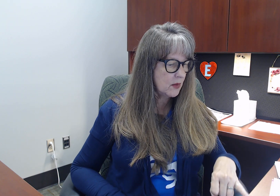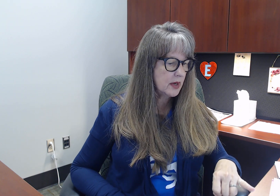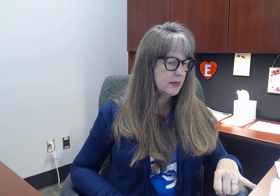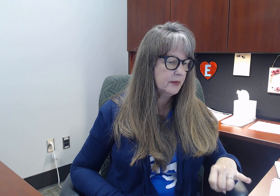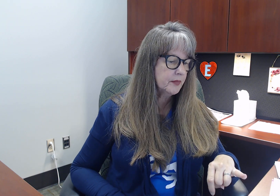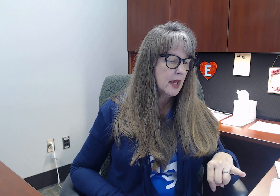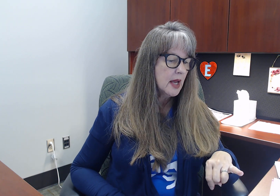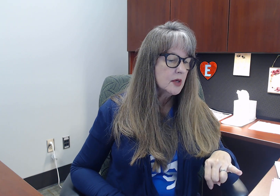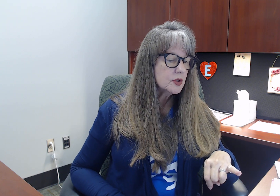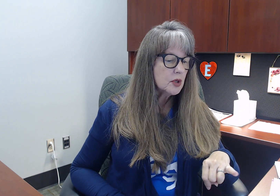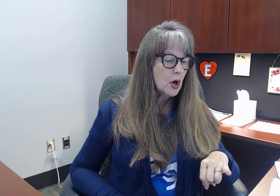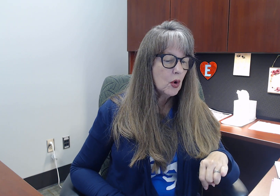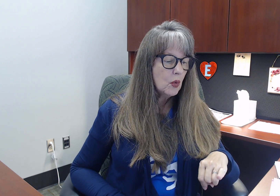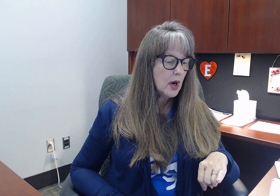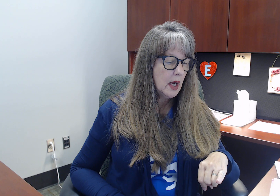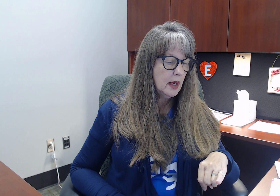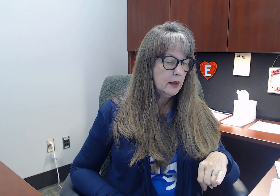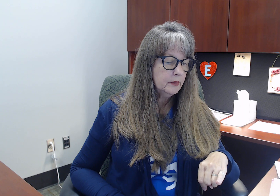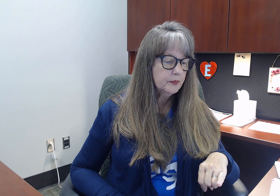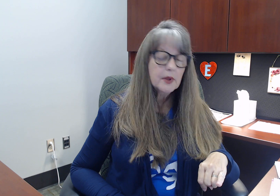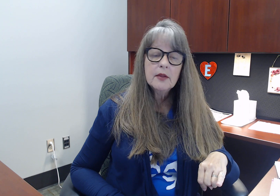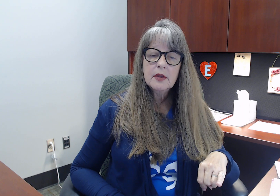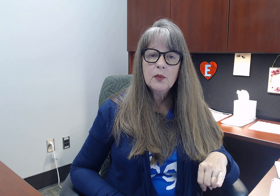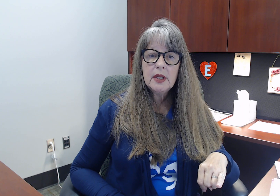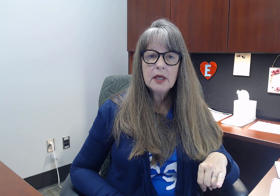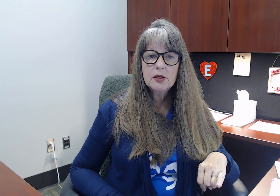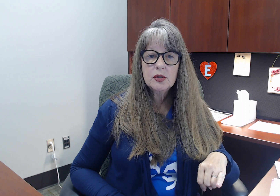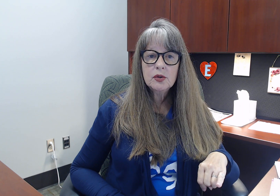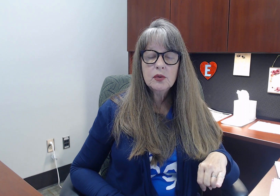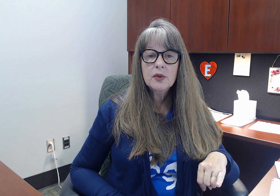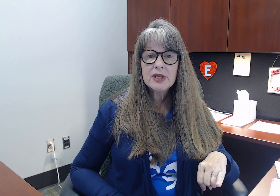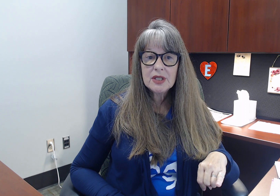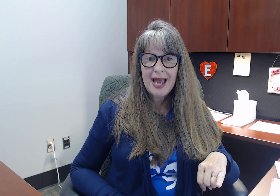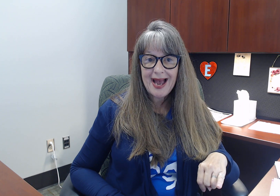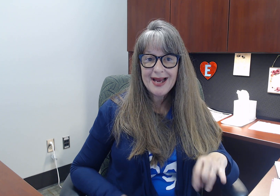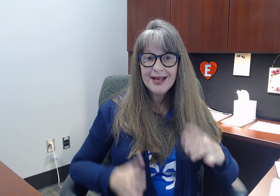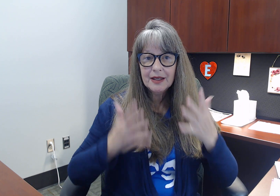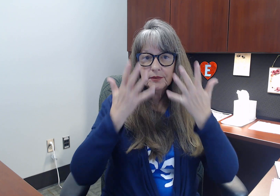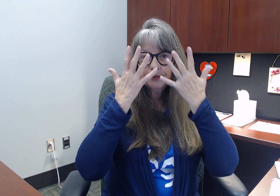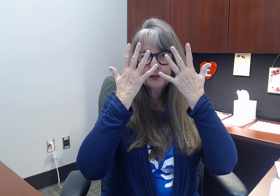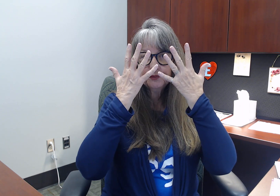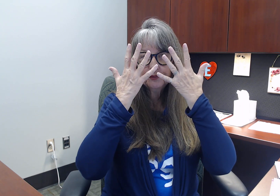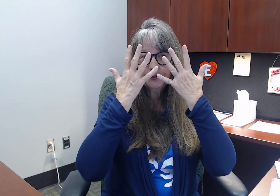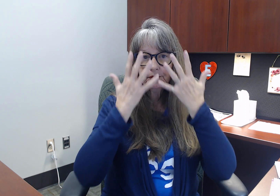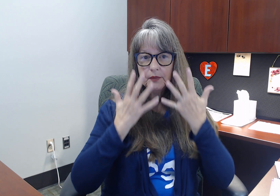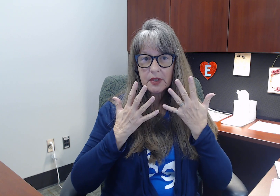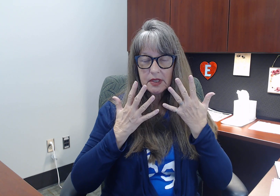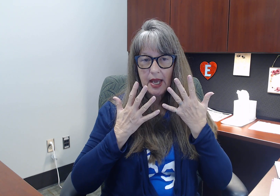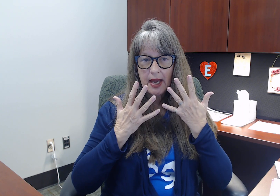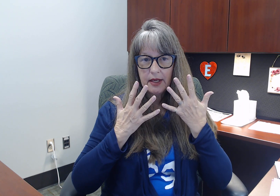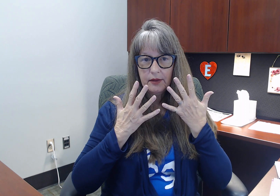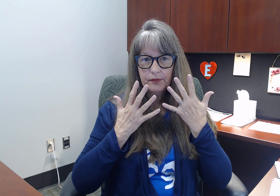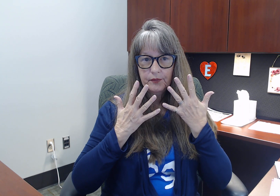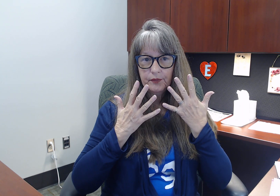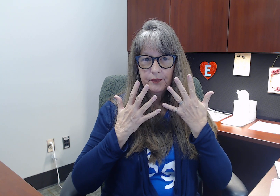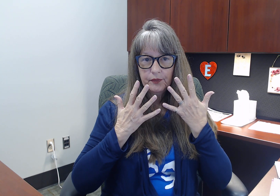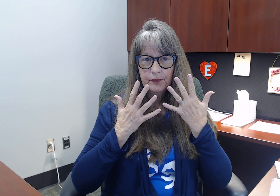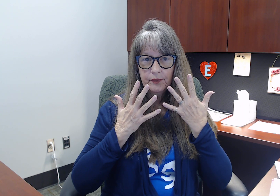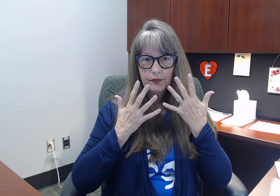a bit. So then we can do sad. Sad.